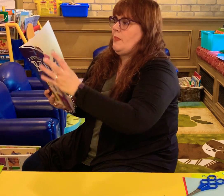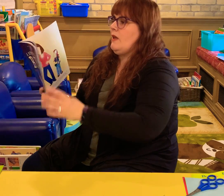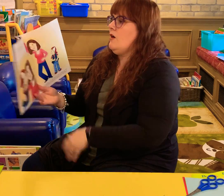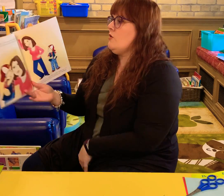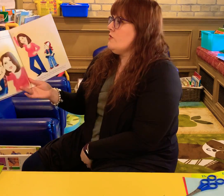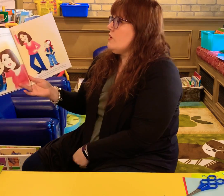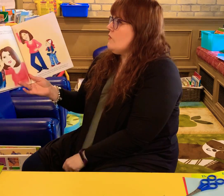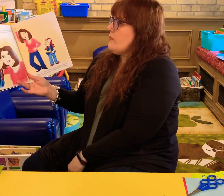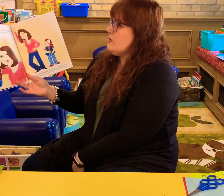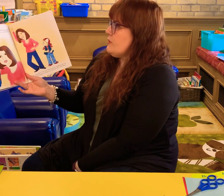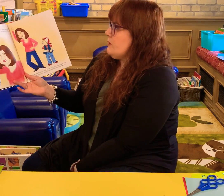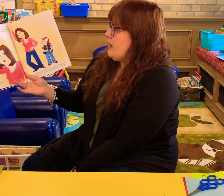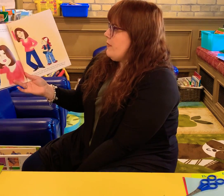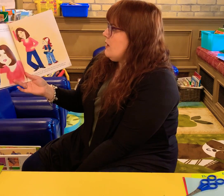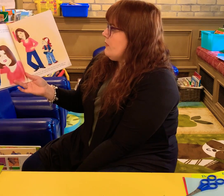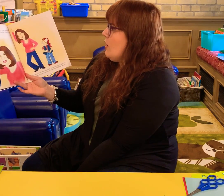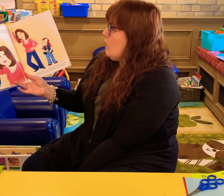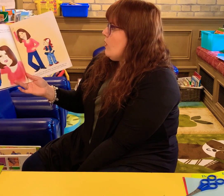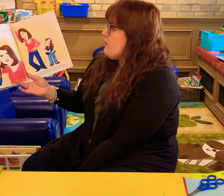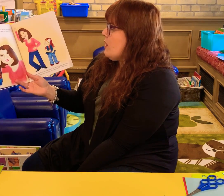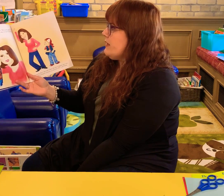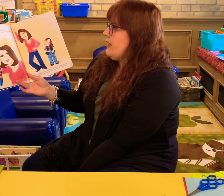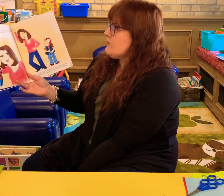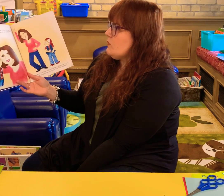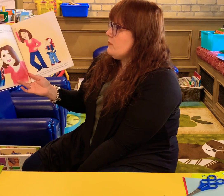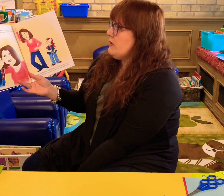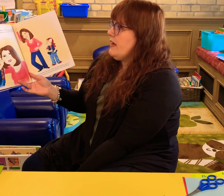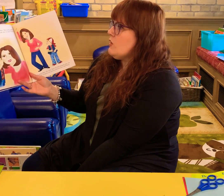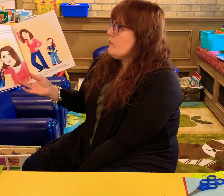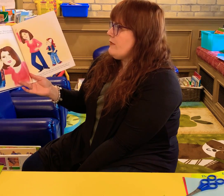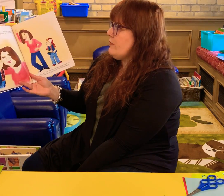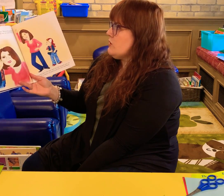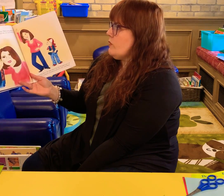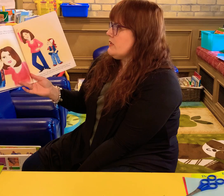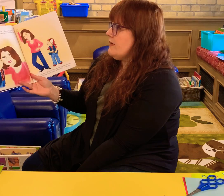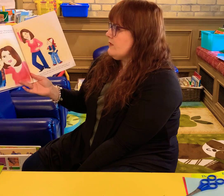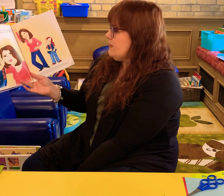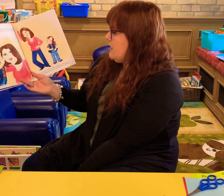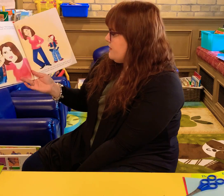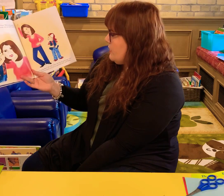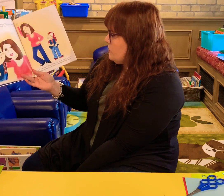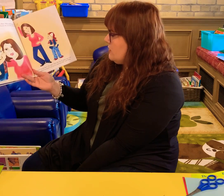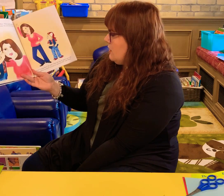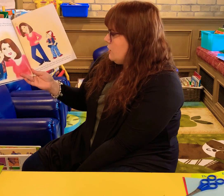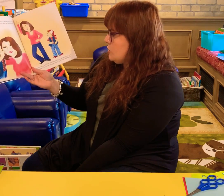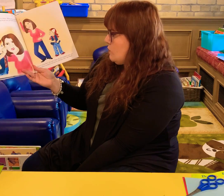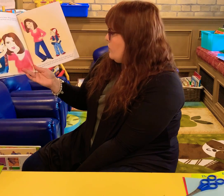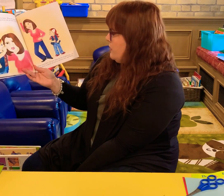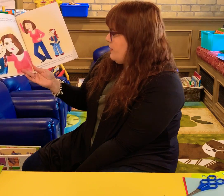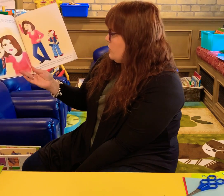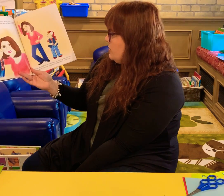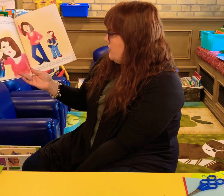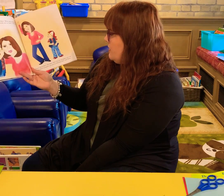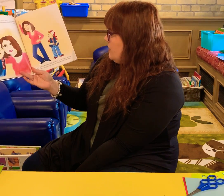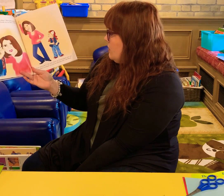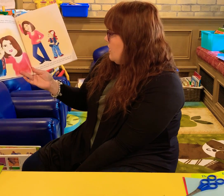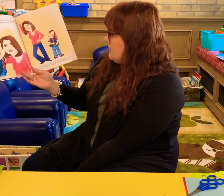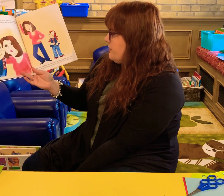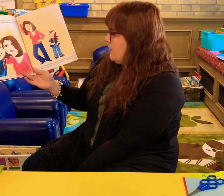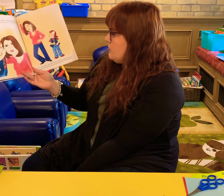oh no I whispered to my mom what party games will we play I don't want my friends who are deaf to feel left out don't worry Ben she said there are lots of games you